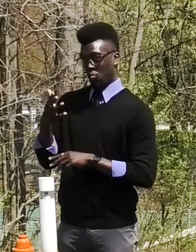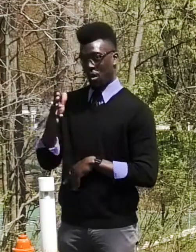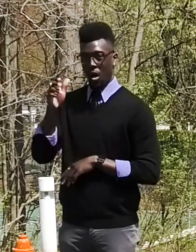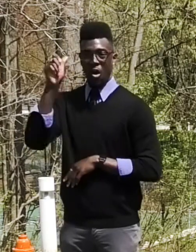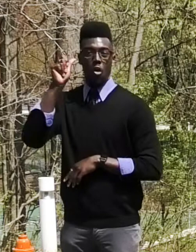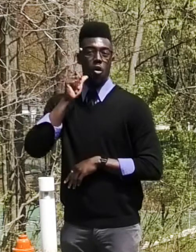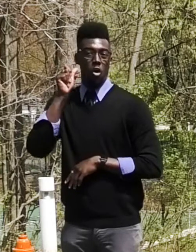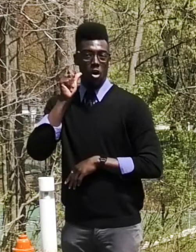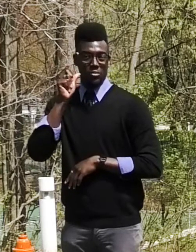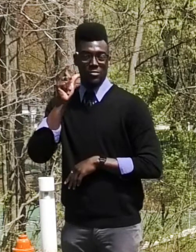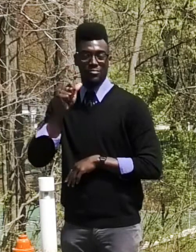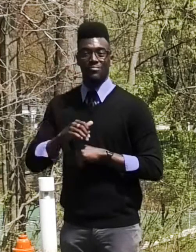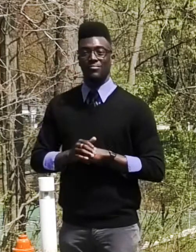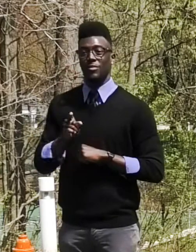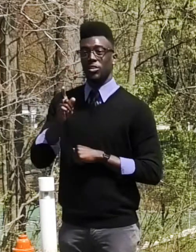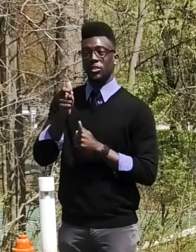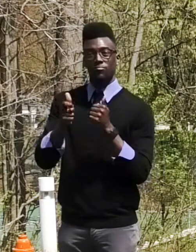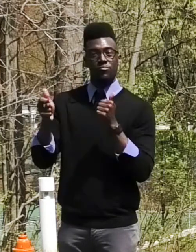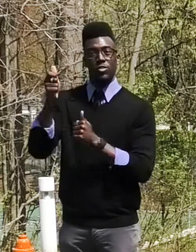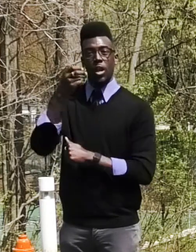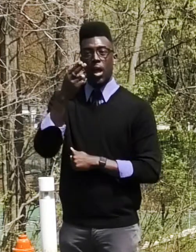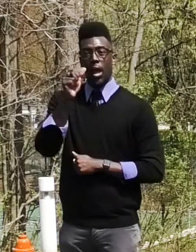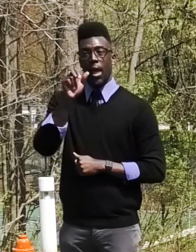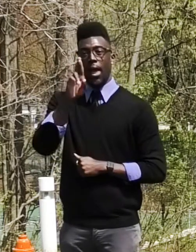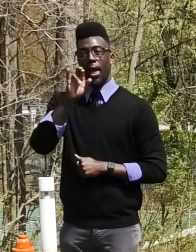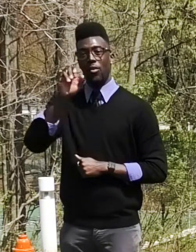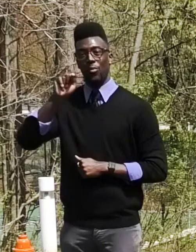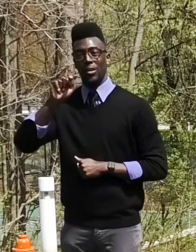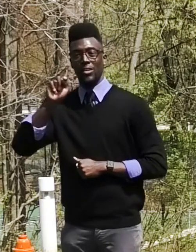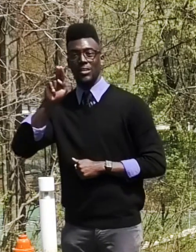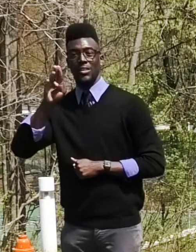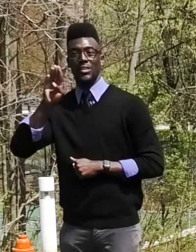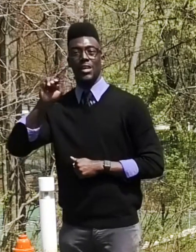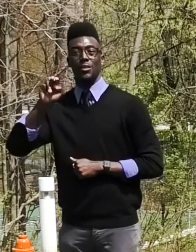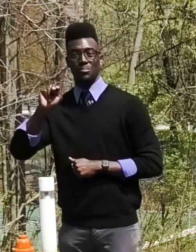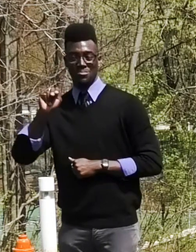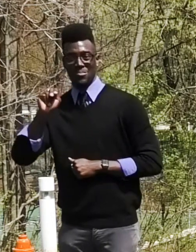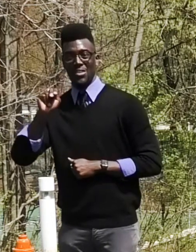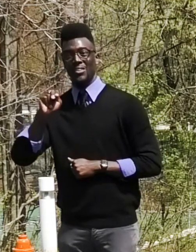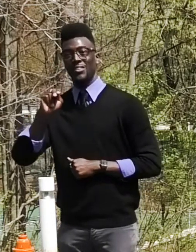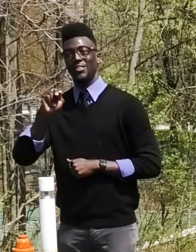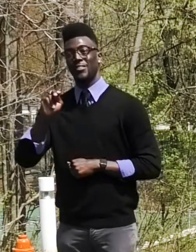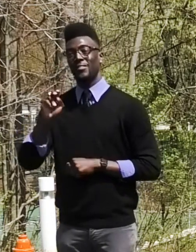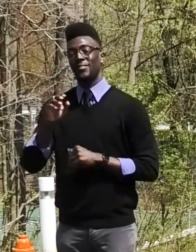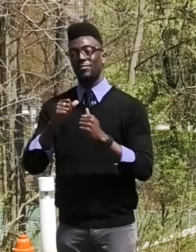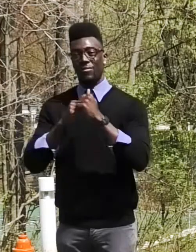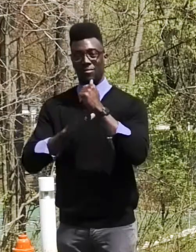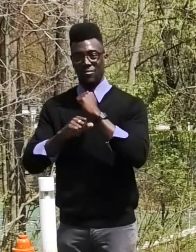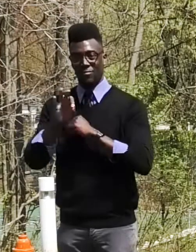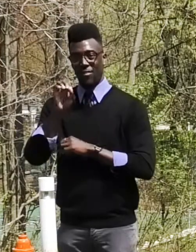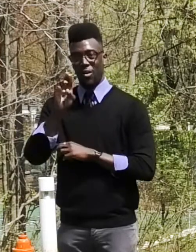of the Harriet Tubman Foundation. Aunt Bessie.